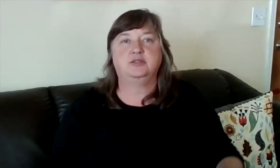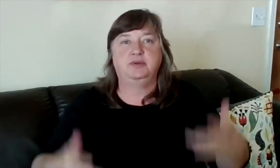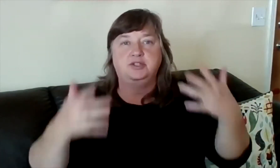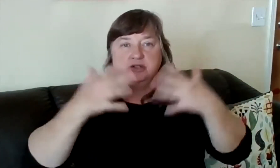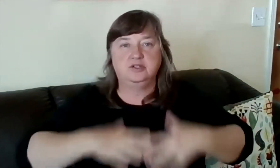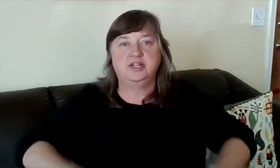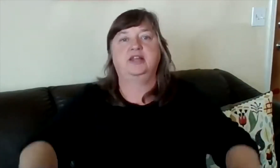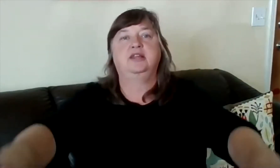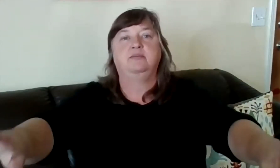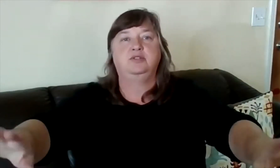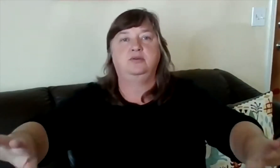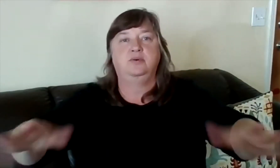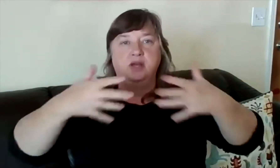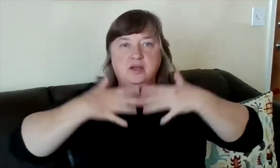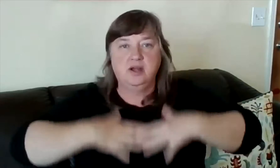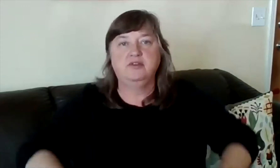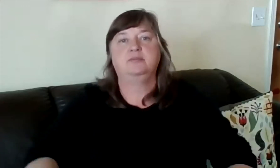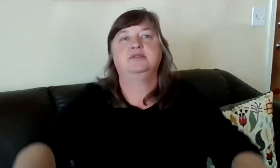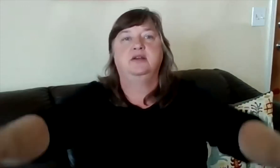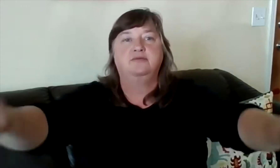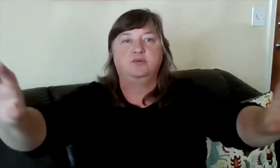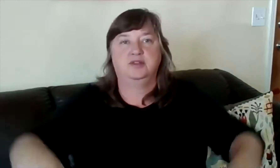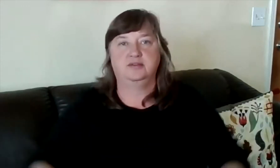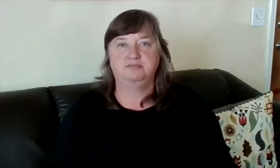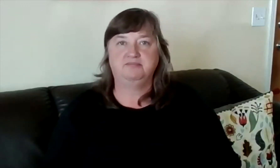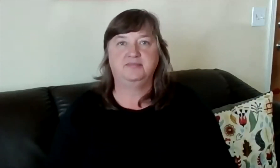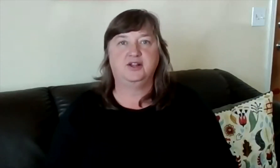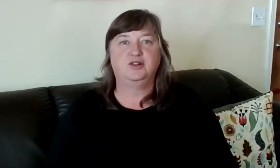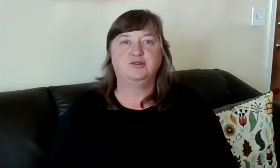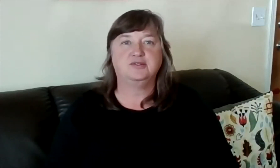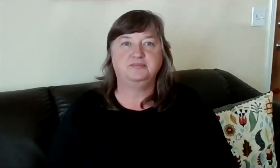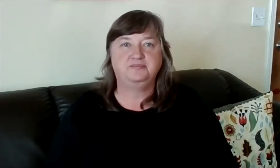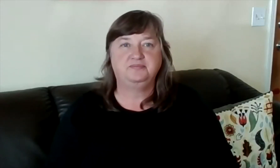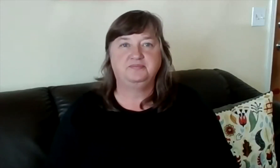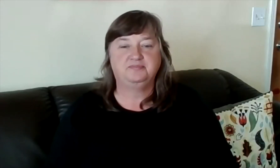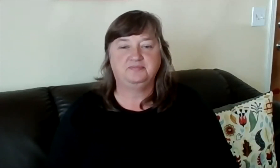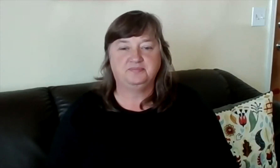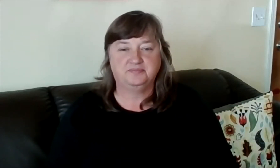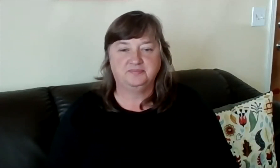but you're telling them to cover themselves with their clothes.